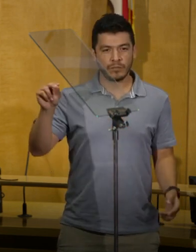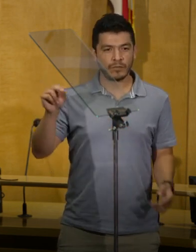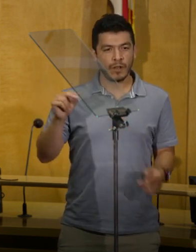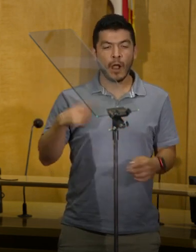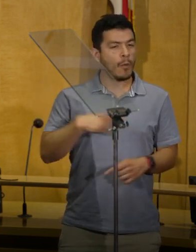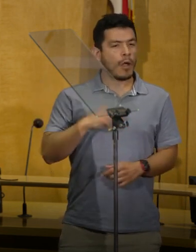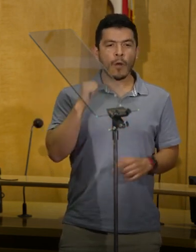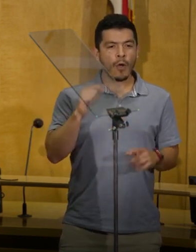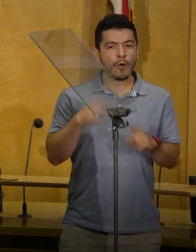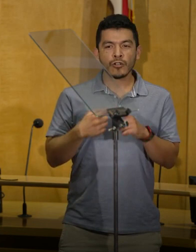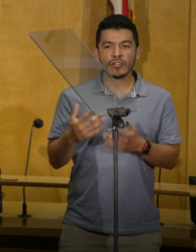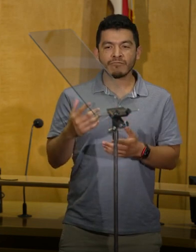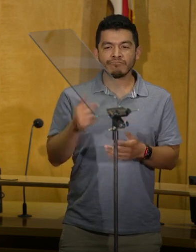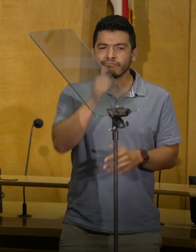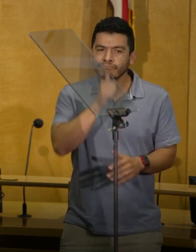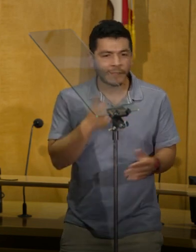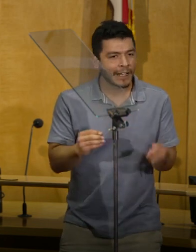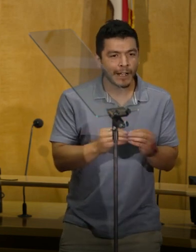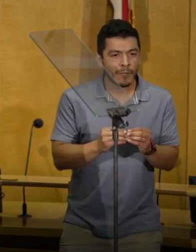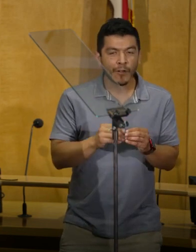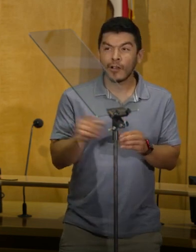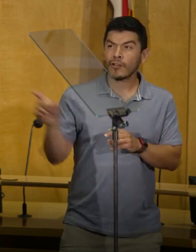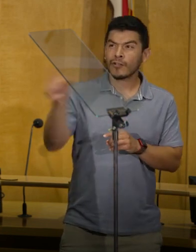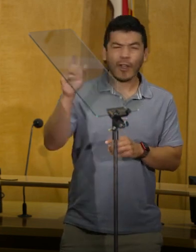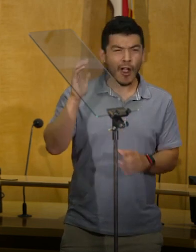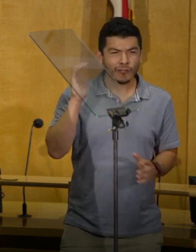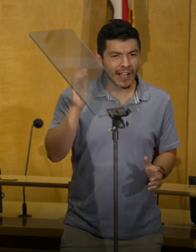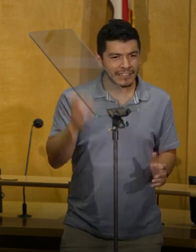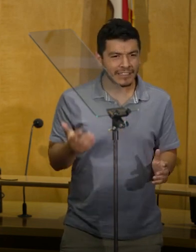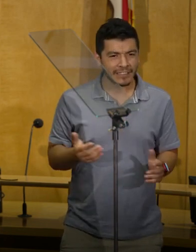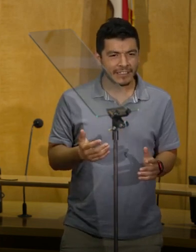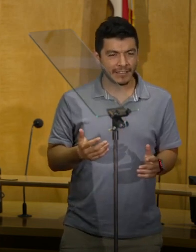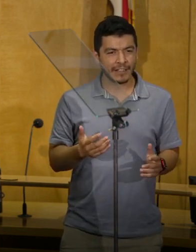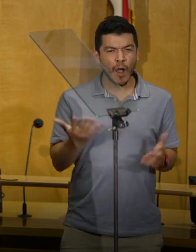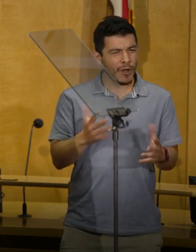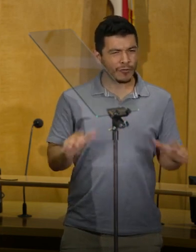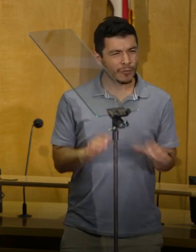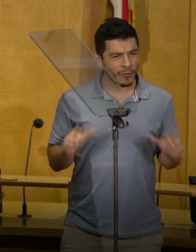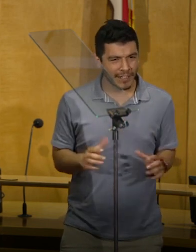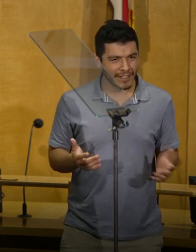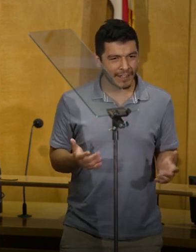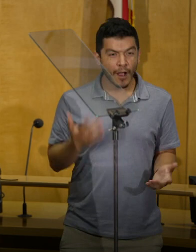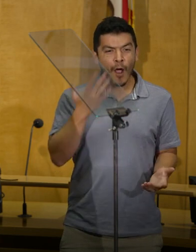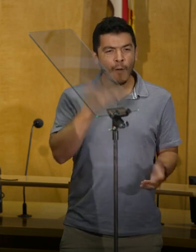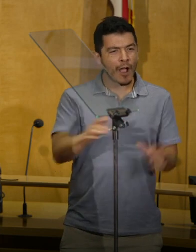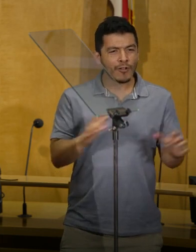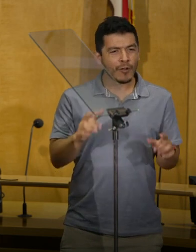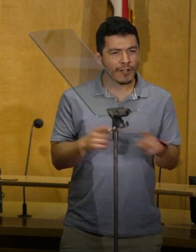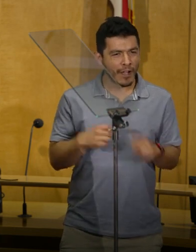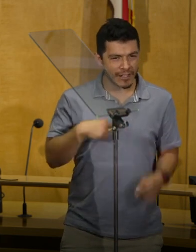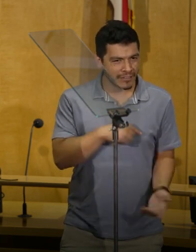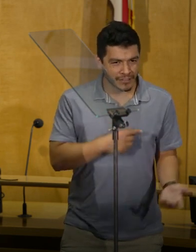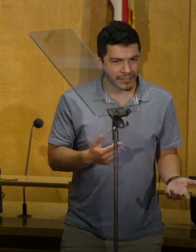we're not going to take this anymore. You people are crazy. What are you doing? Why are you doing